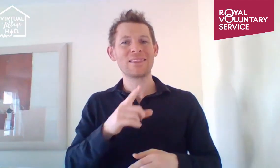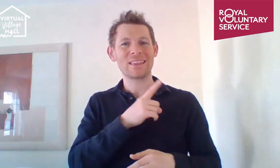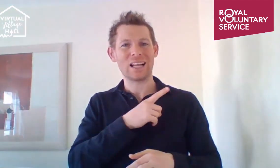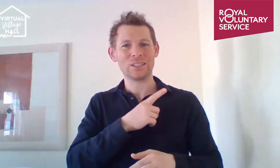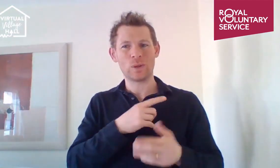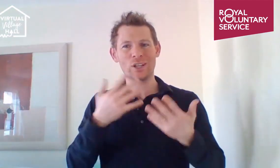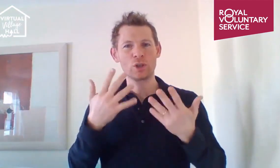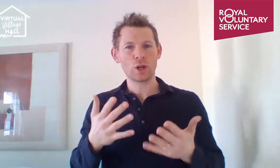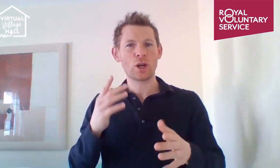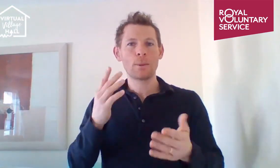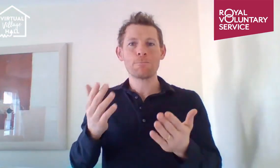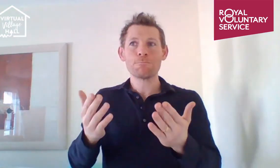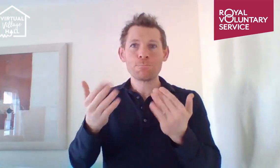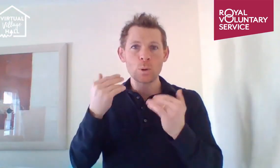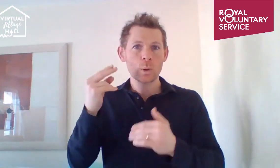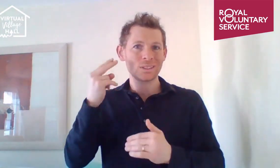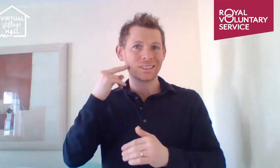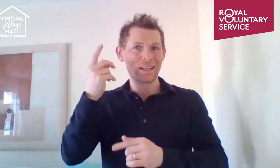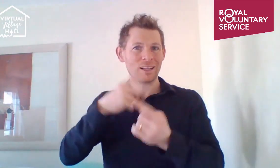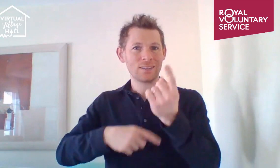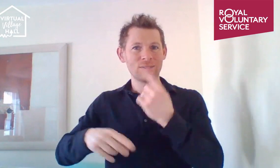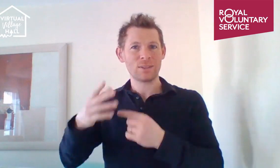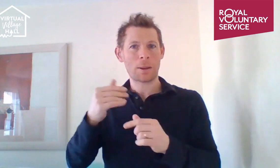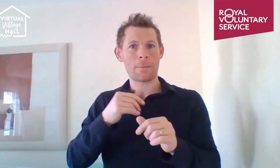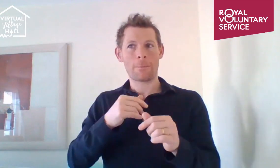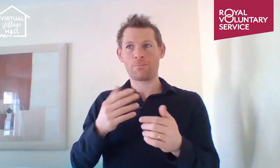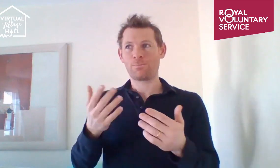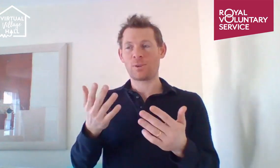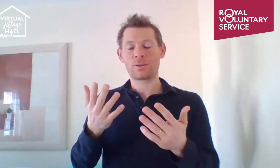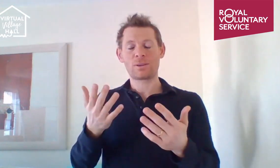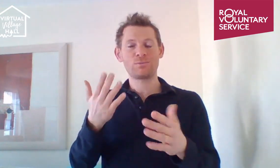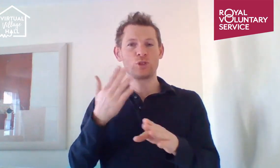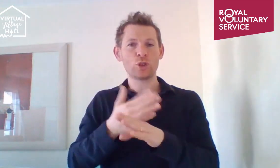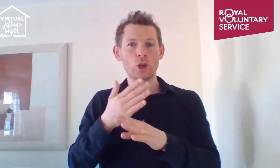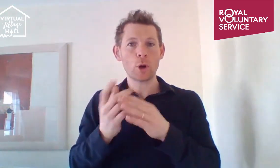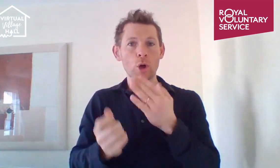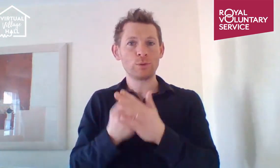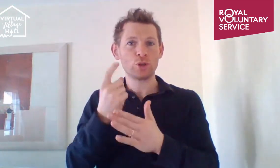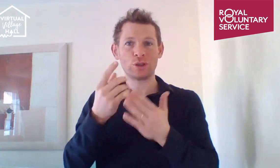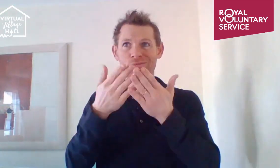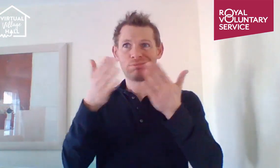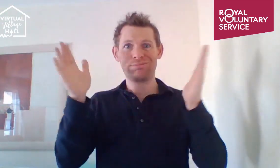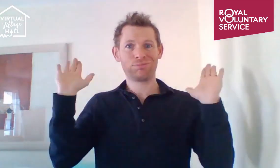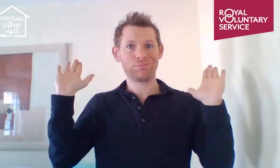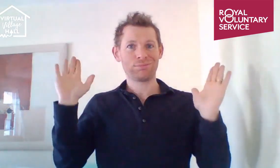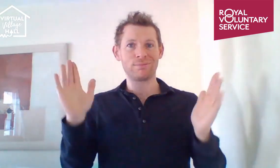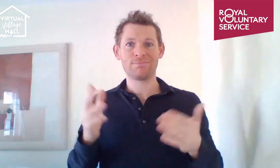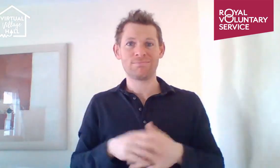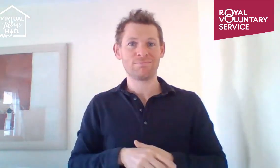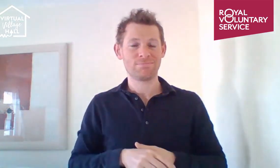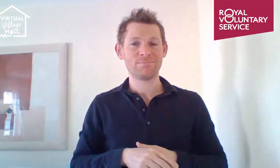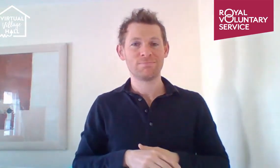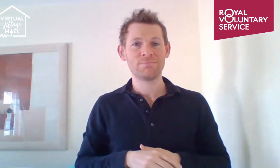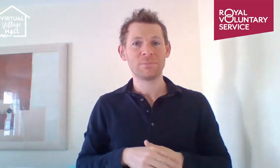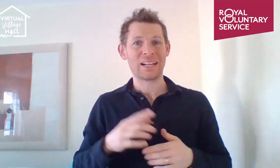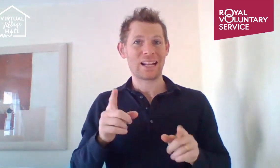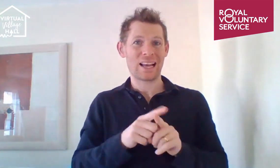peers with hearing children. So it is that now there's lots more opportunities for deaf people, which